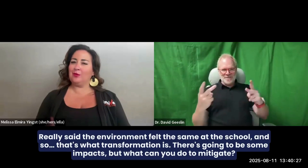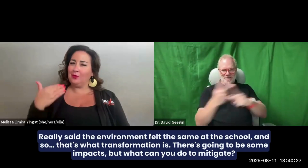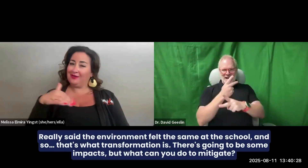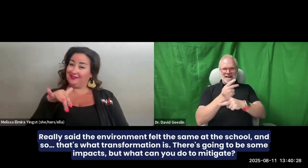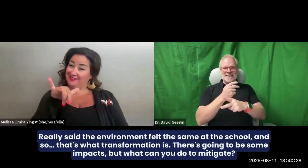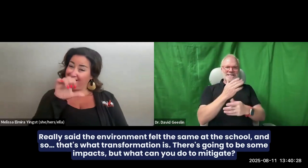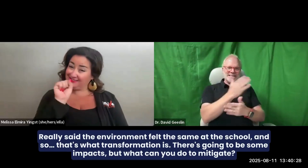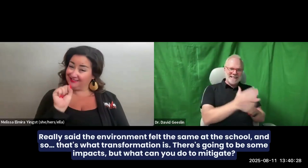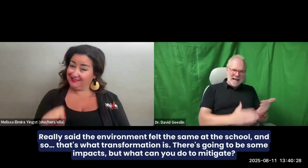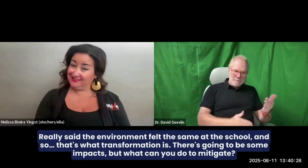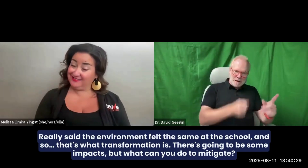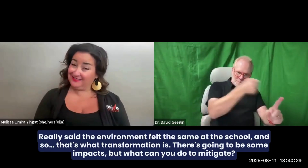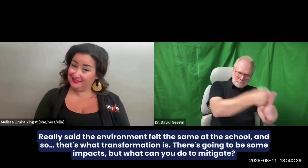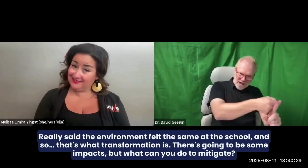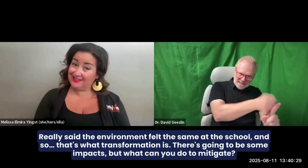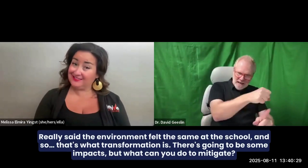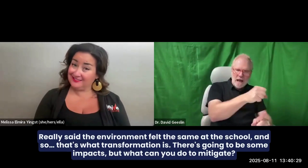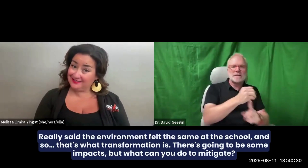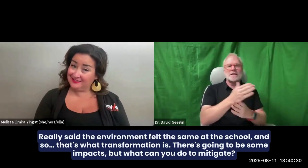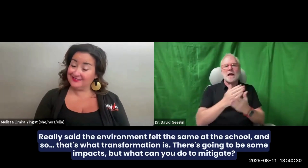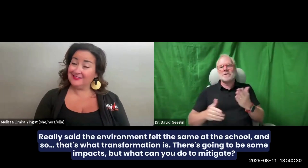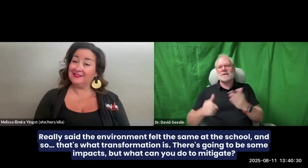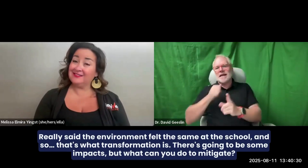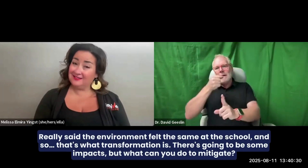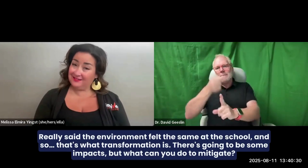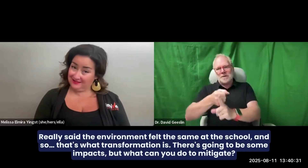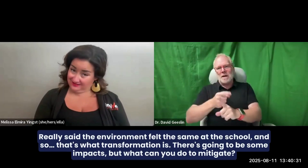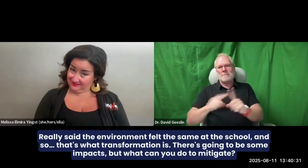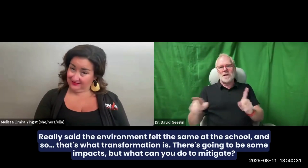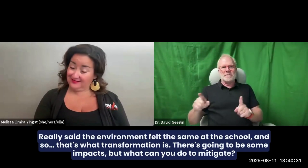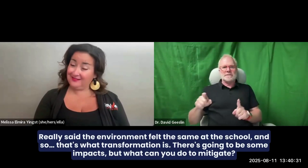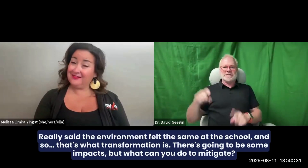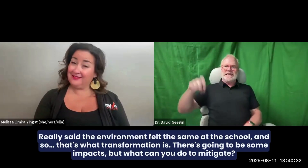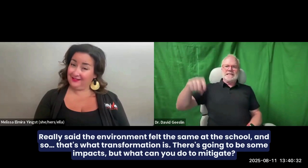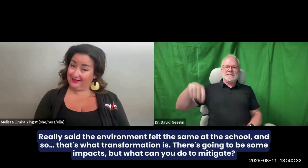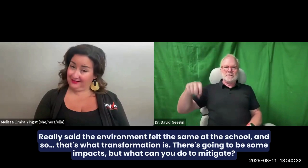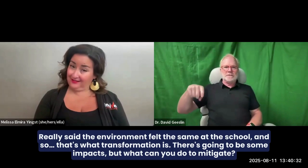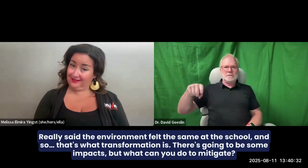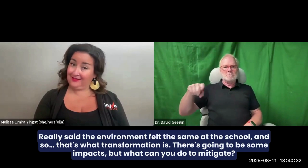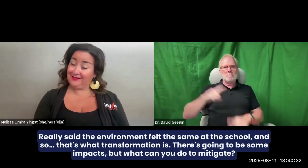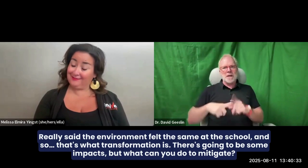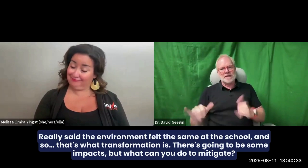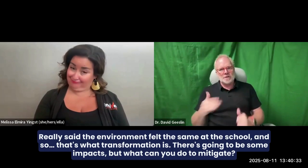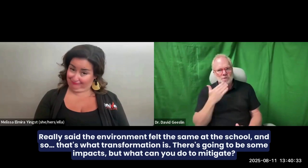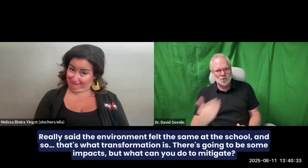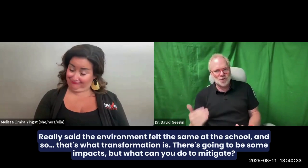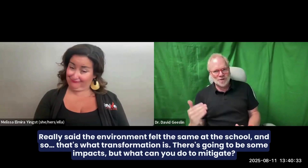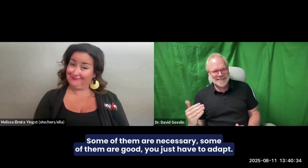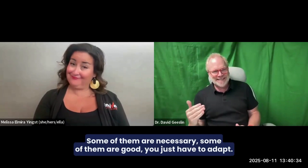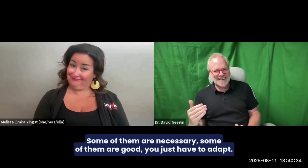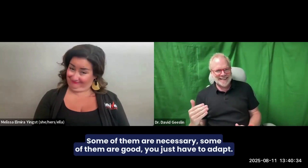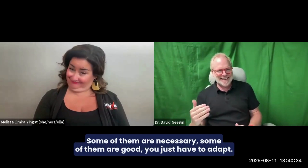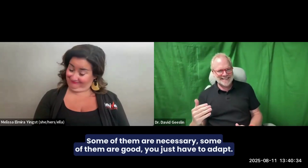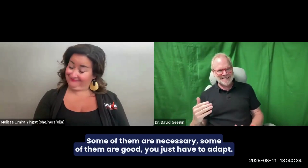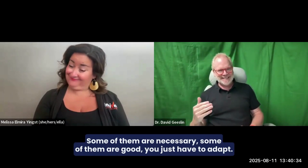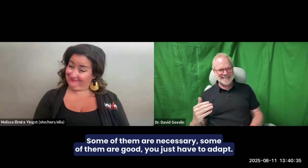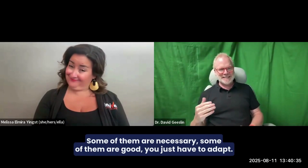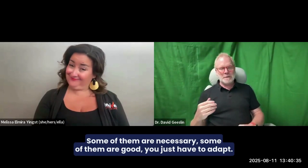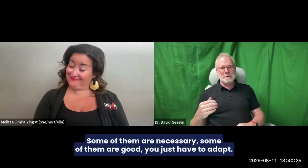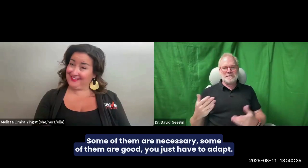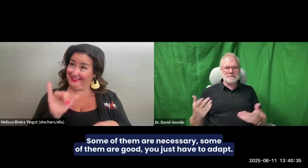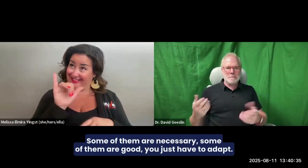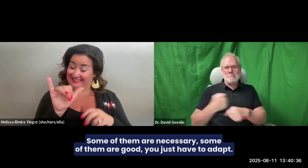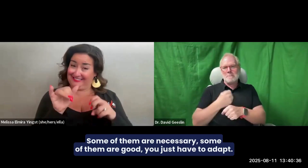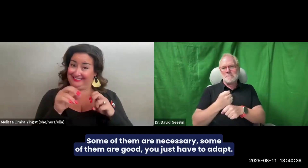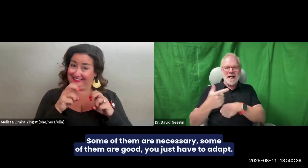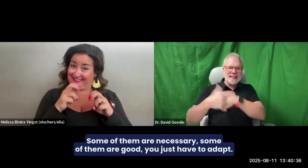felt the same at the school. And so that's what transformation is. There's going to be some impacts, but what can you do to mitigate? Some of them are necessary, some of